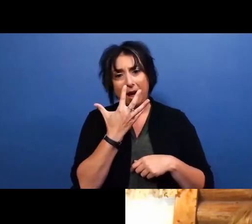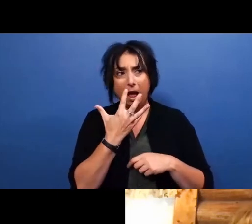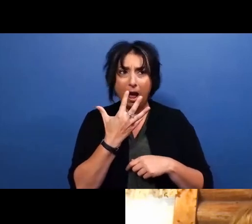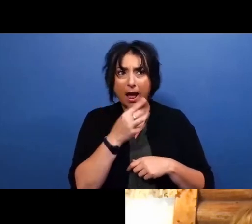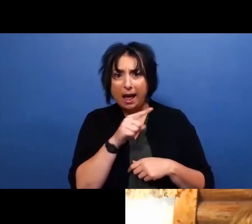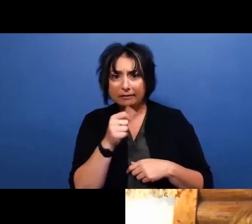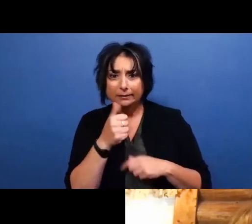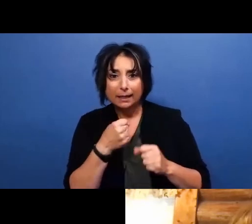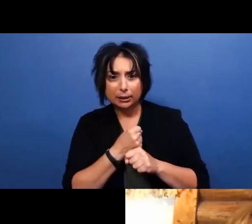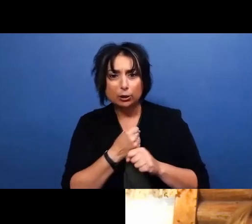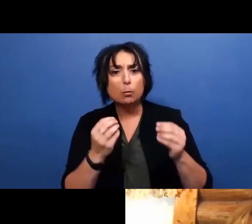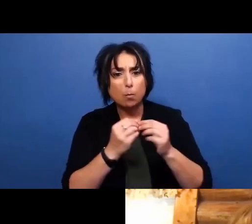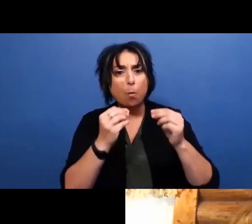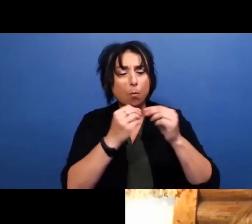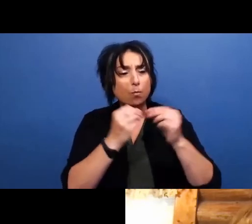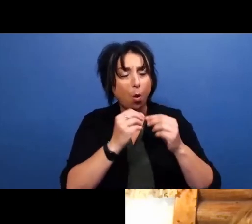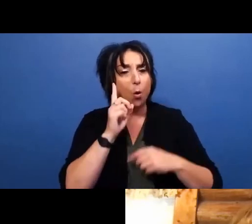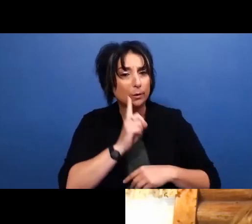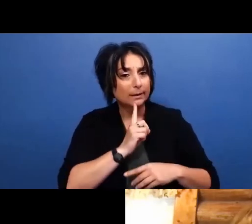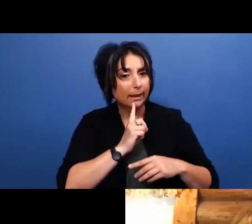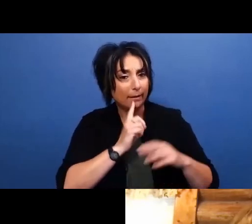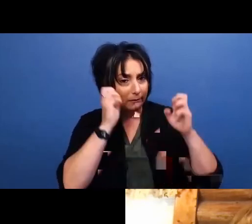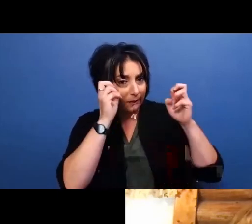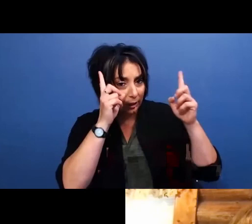more deaf educators and more